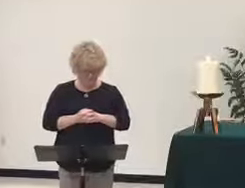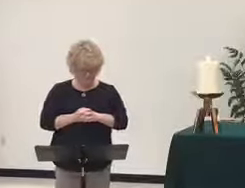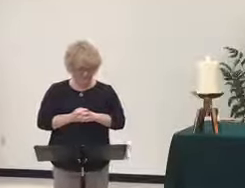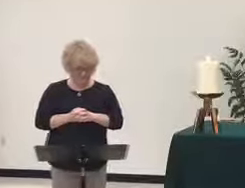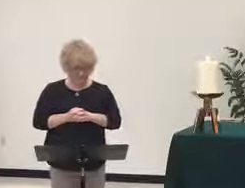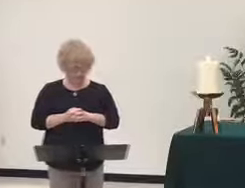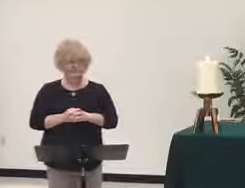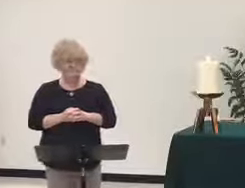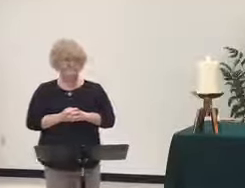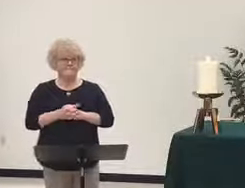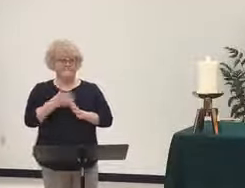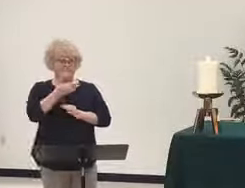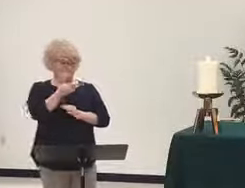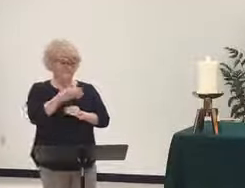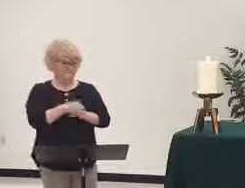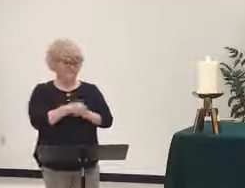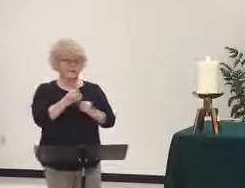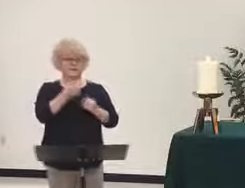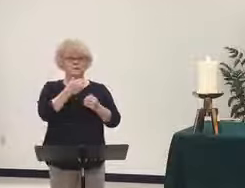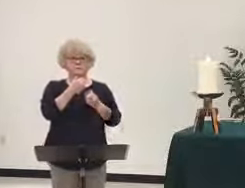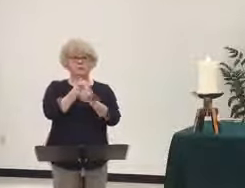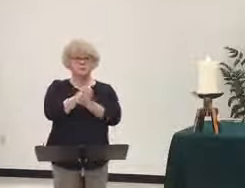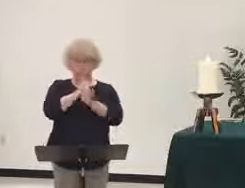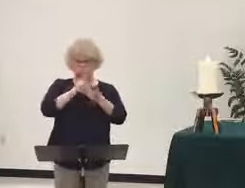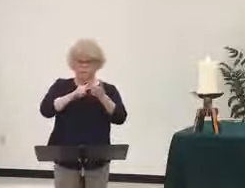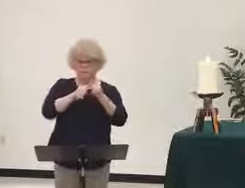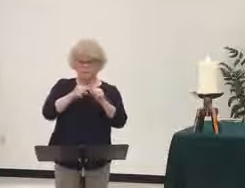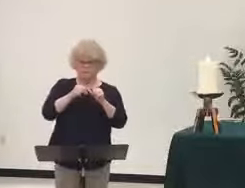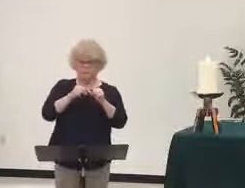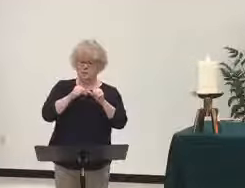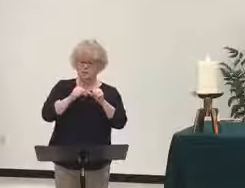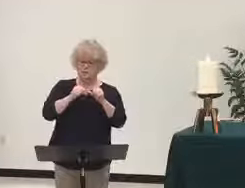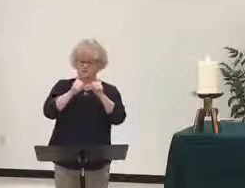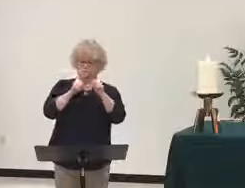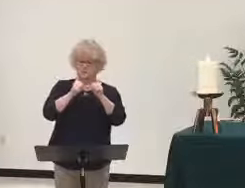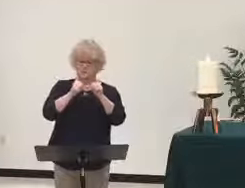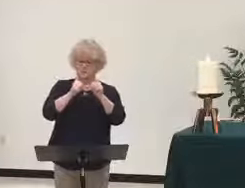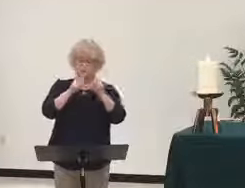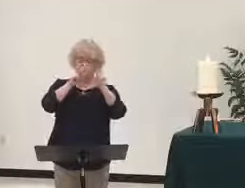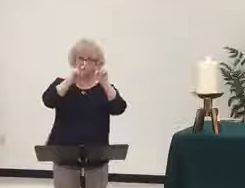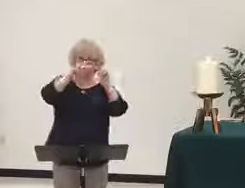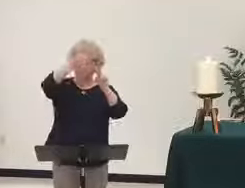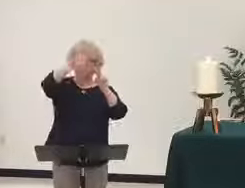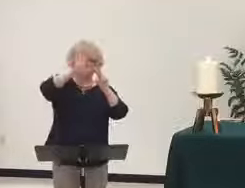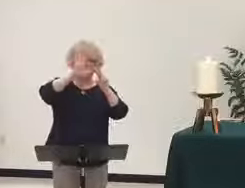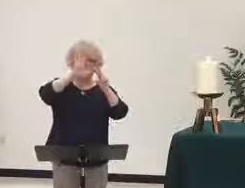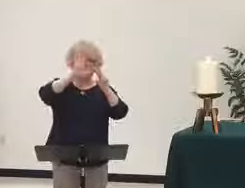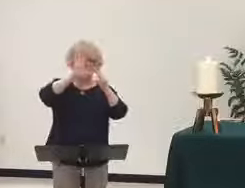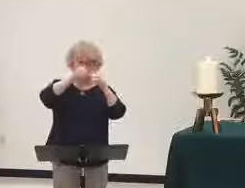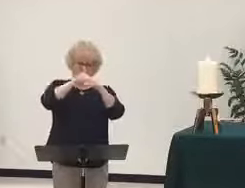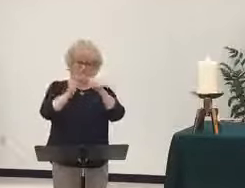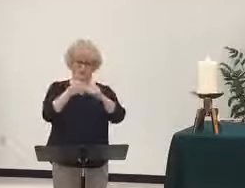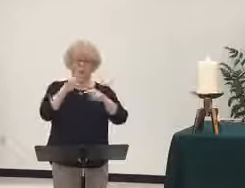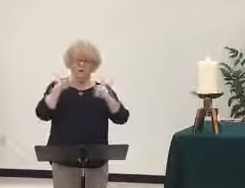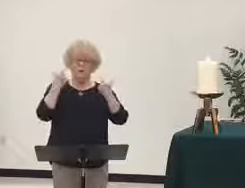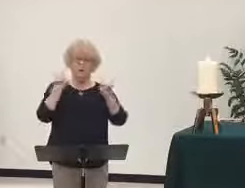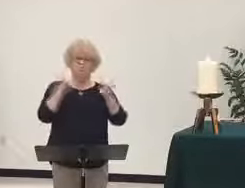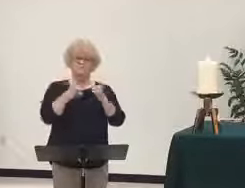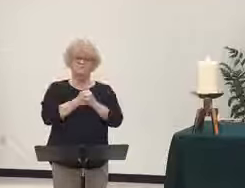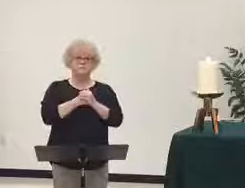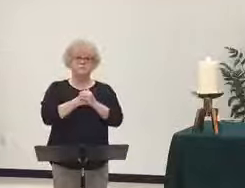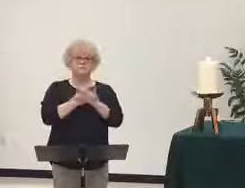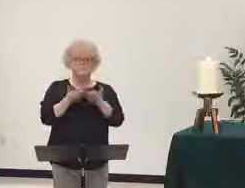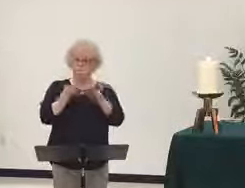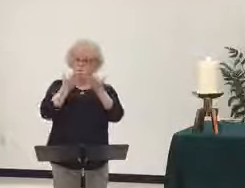Amen. Dear friends, continuing to look to God's presence in our lives, we